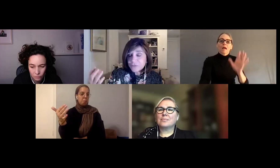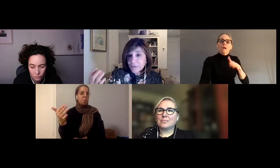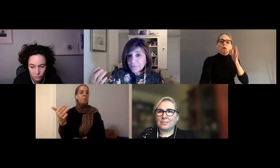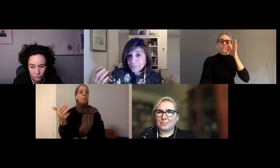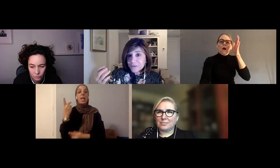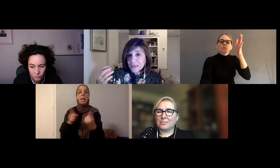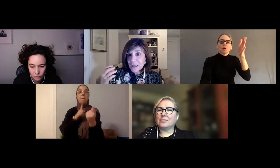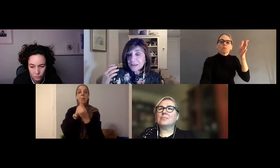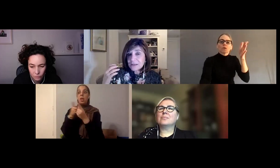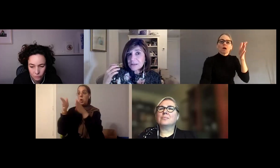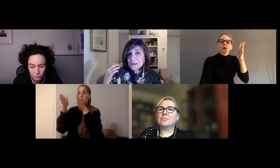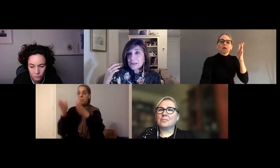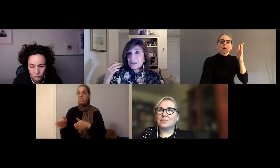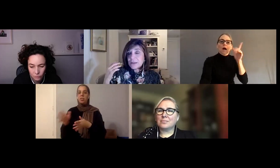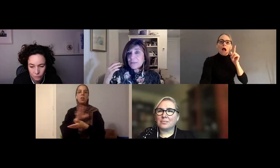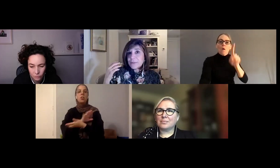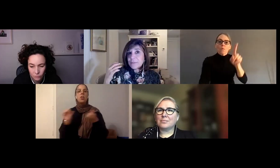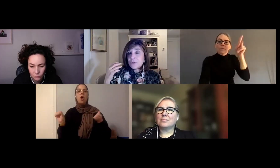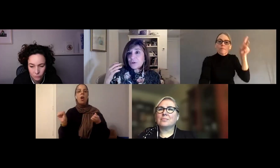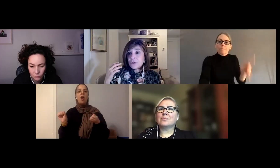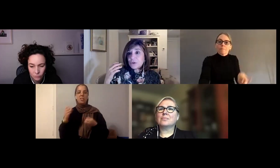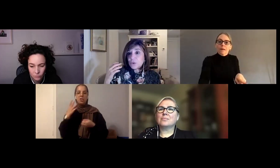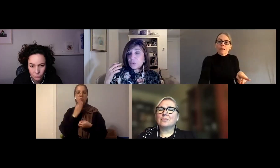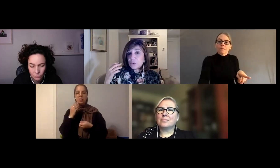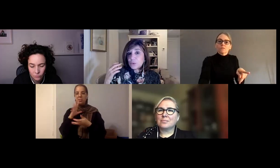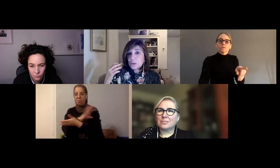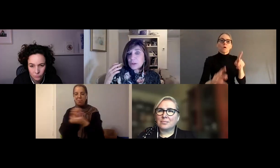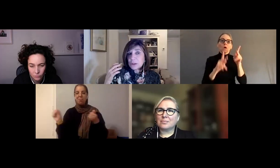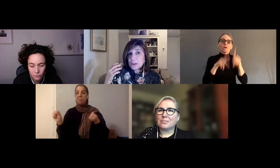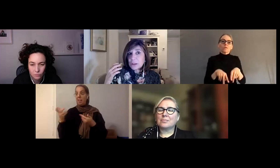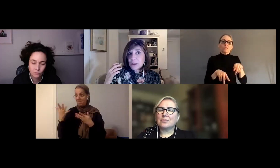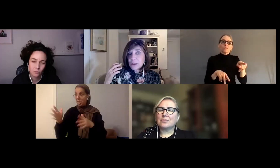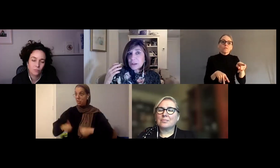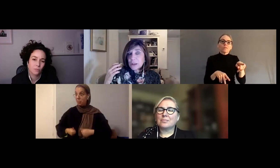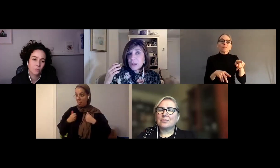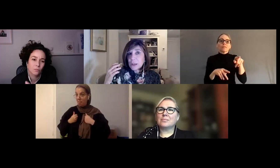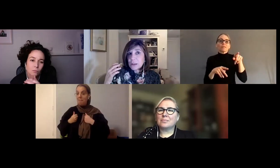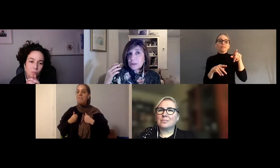Holocaust survivors and people whose